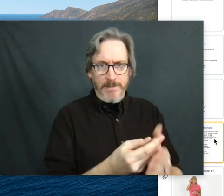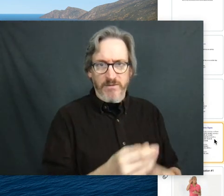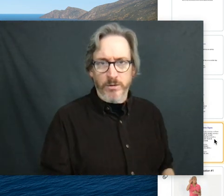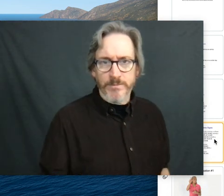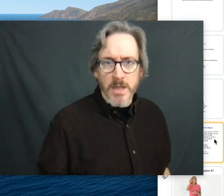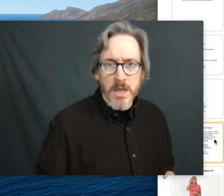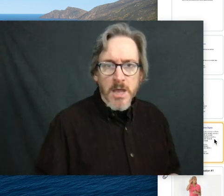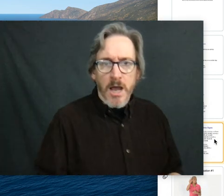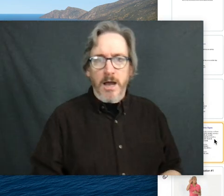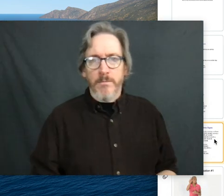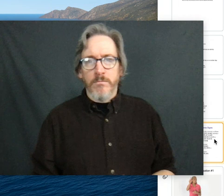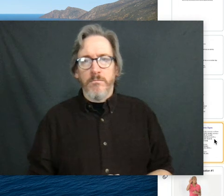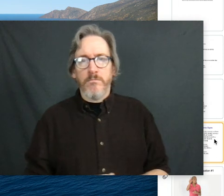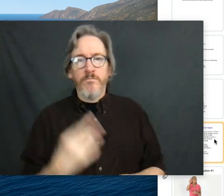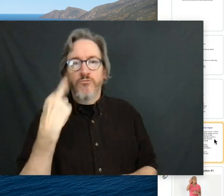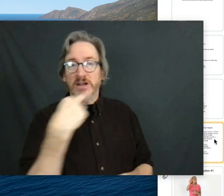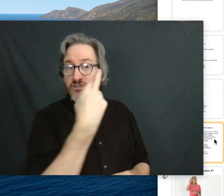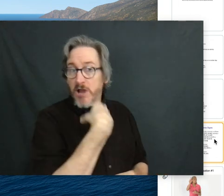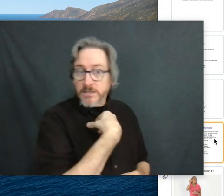seen that before.